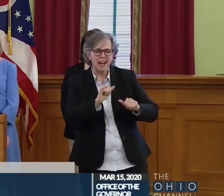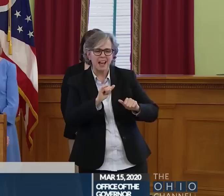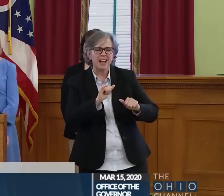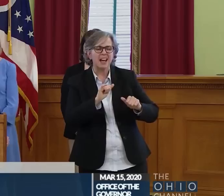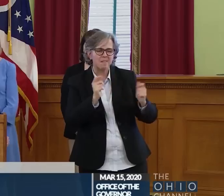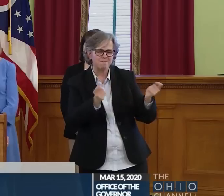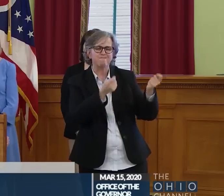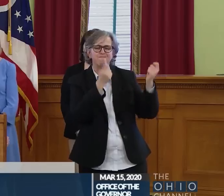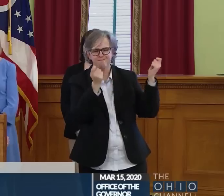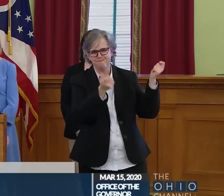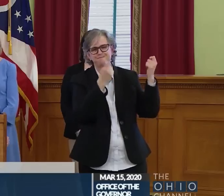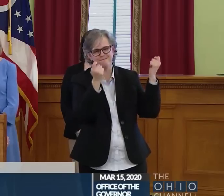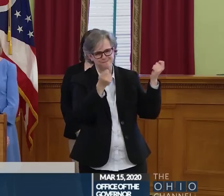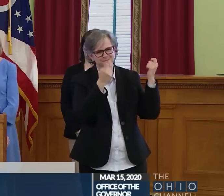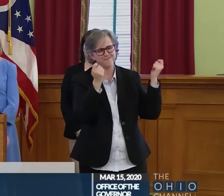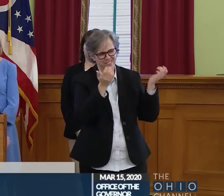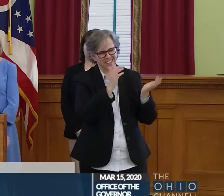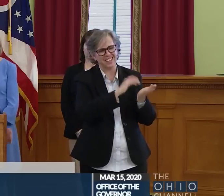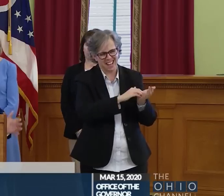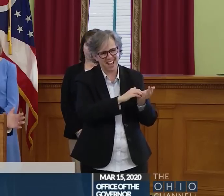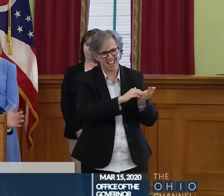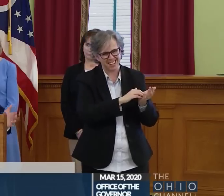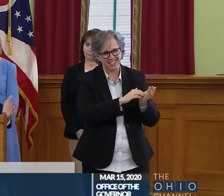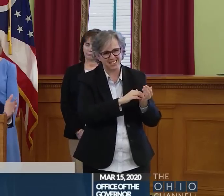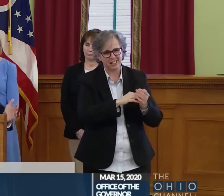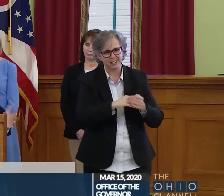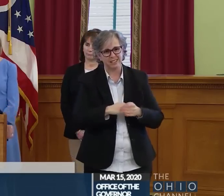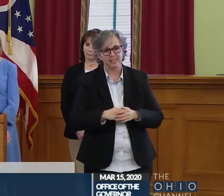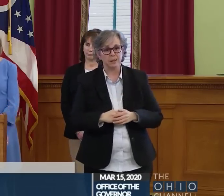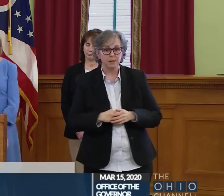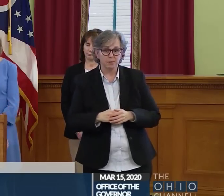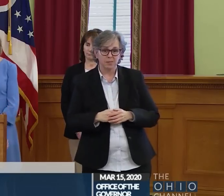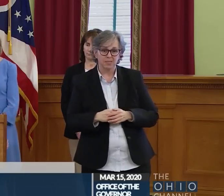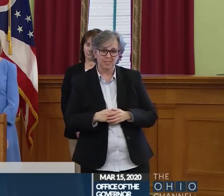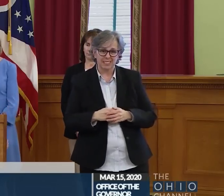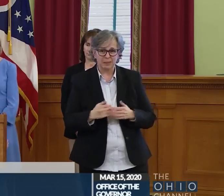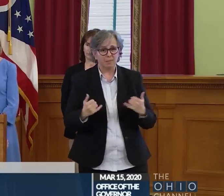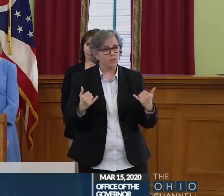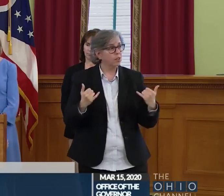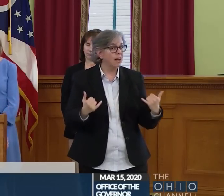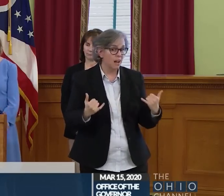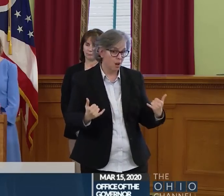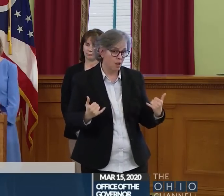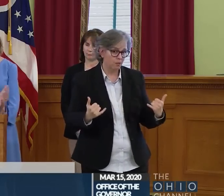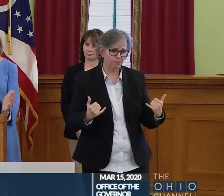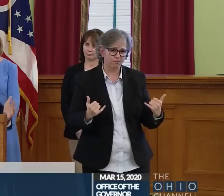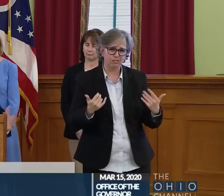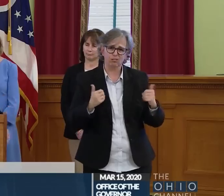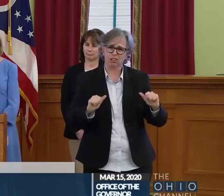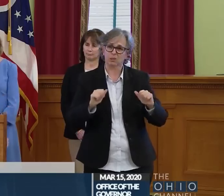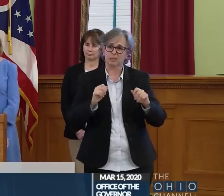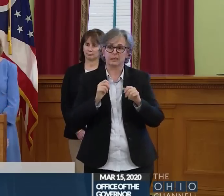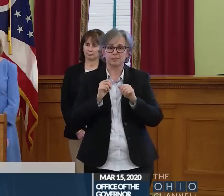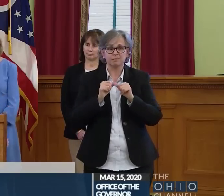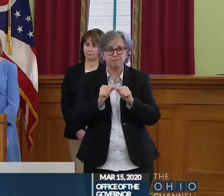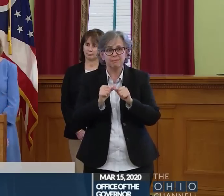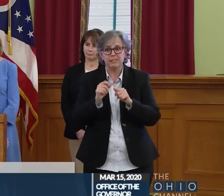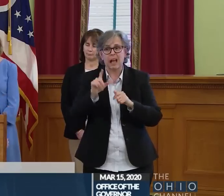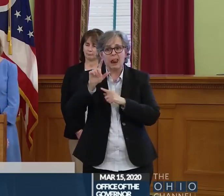Patrick's Day, but not only that, they'll have the opportunity to live their life and live their American